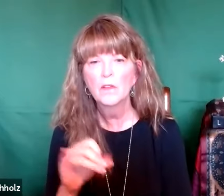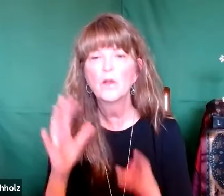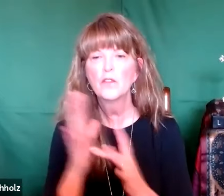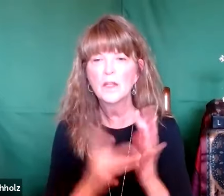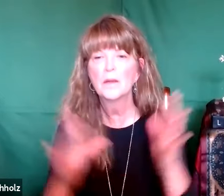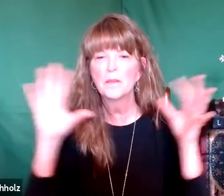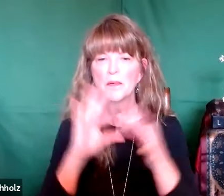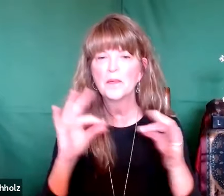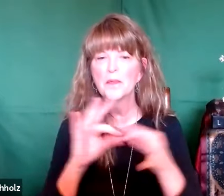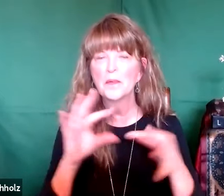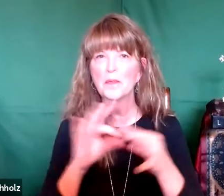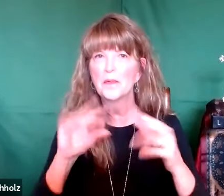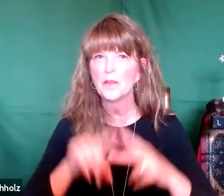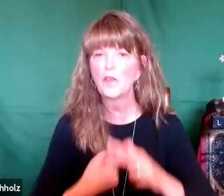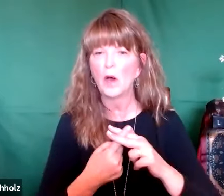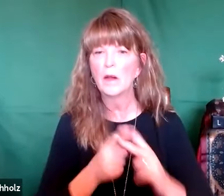from Psalm 22.